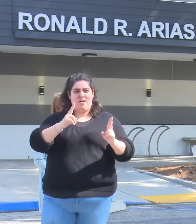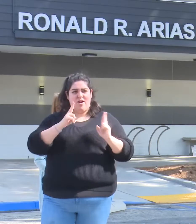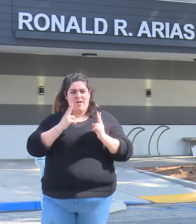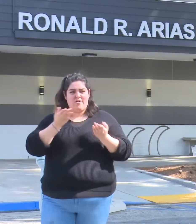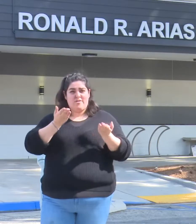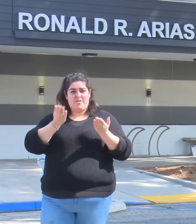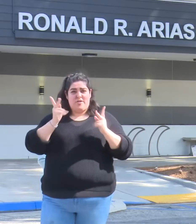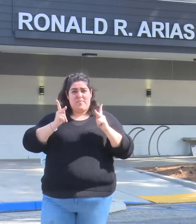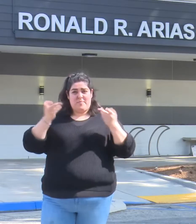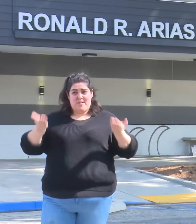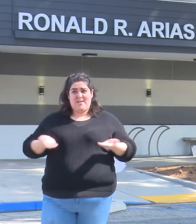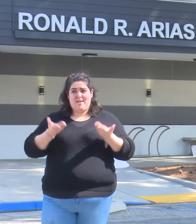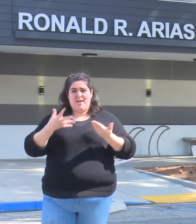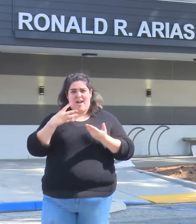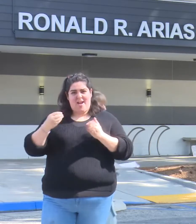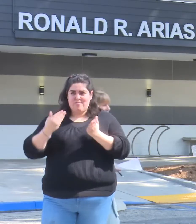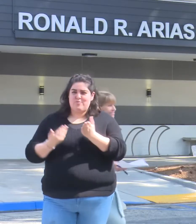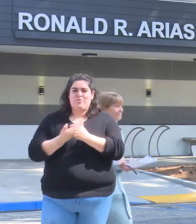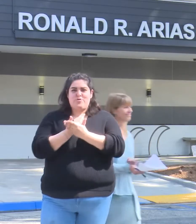Thank you.